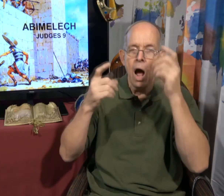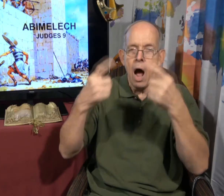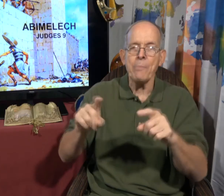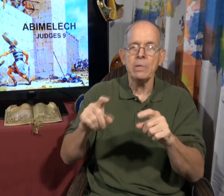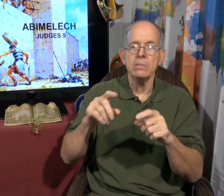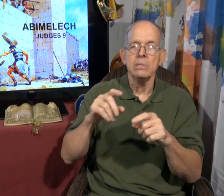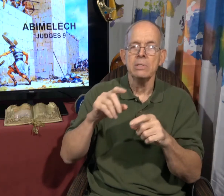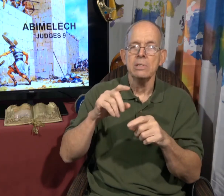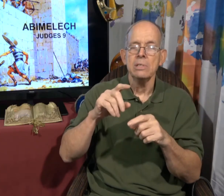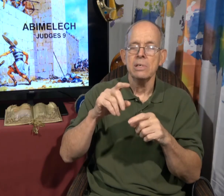fire.